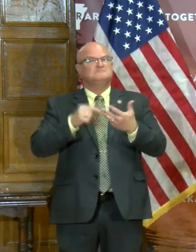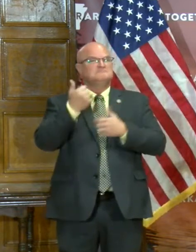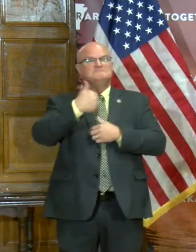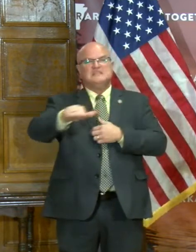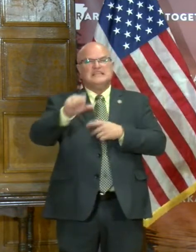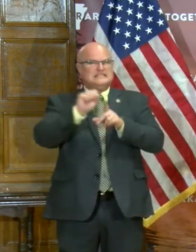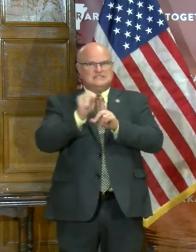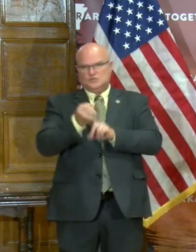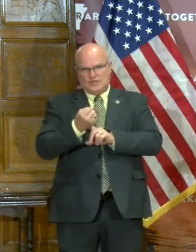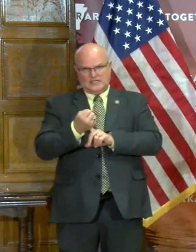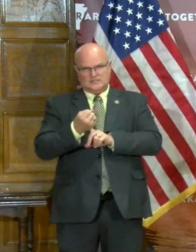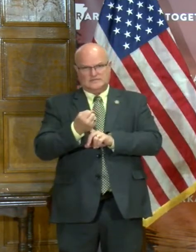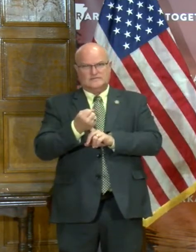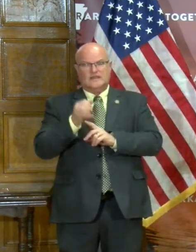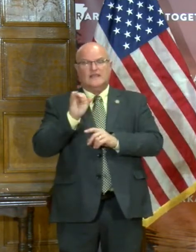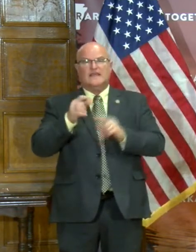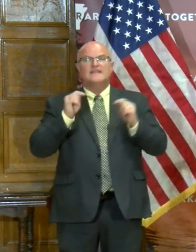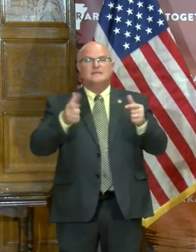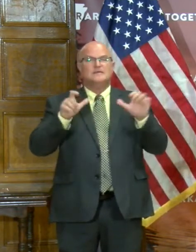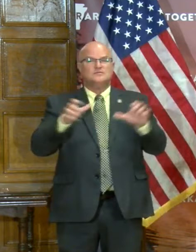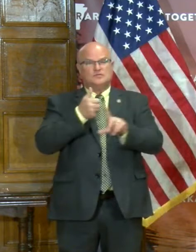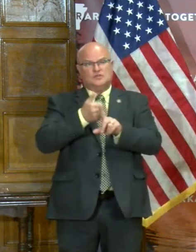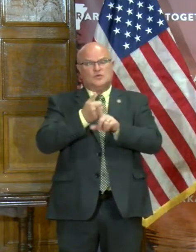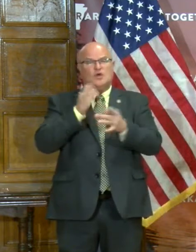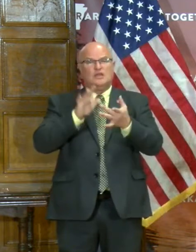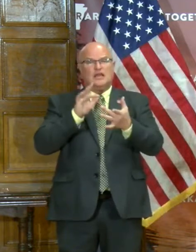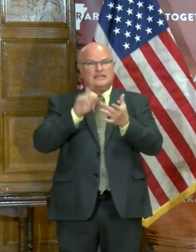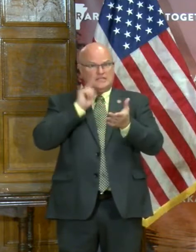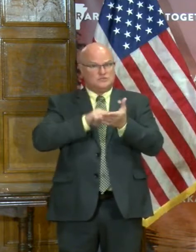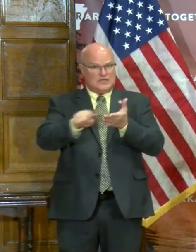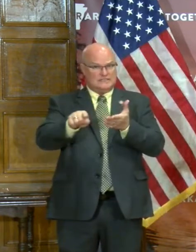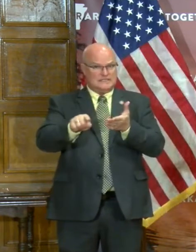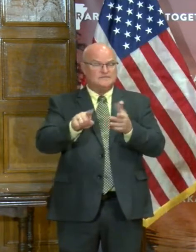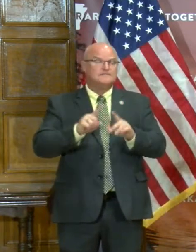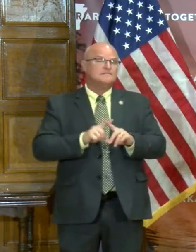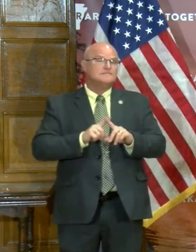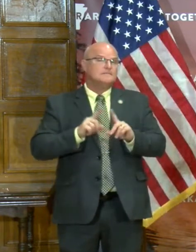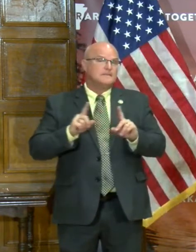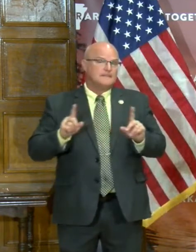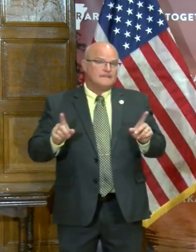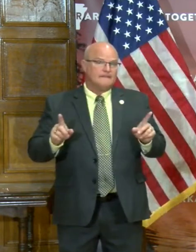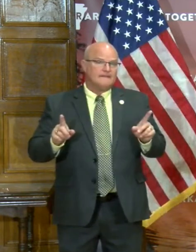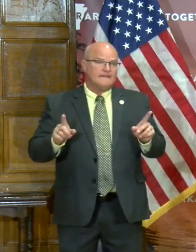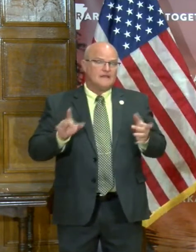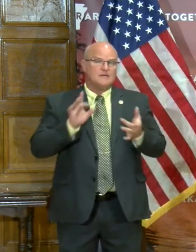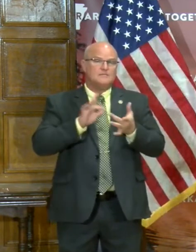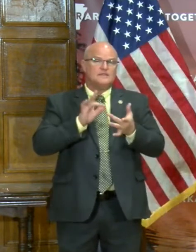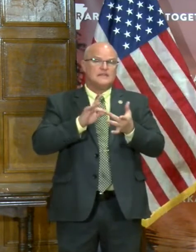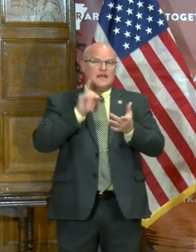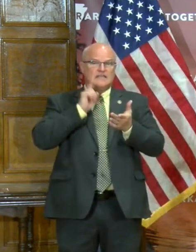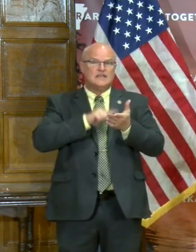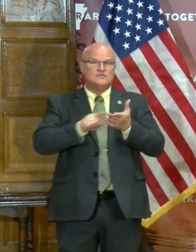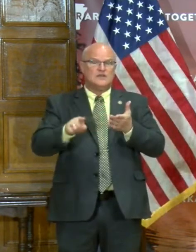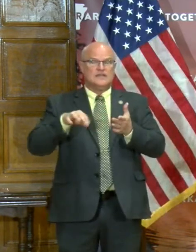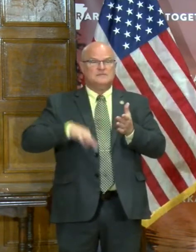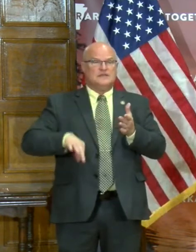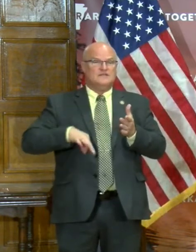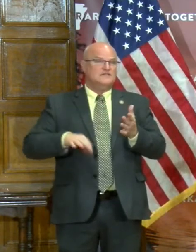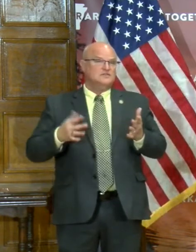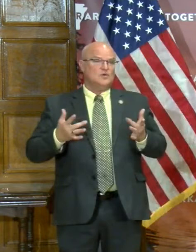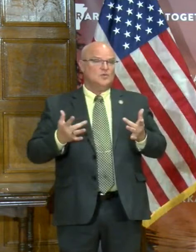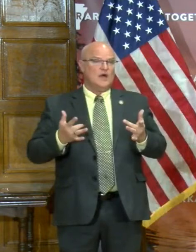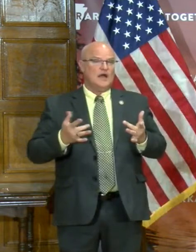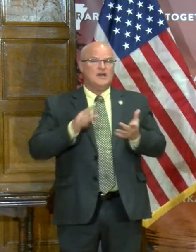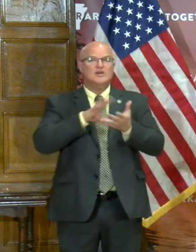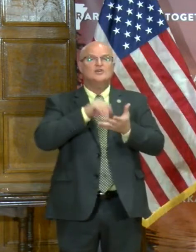any situation in which they immediately do their own contact tracing. But the contact tracing is beneficial because